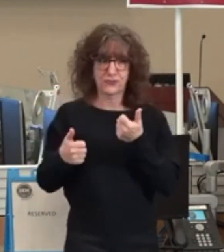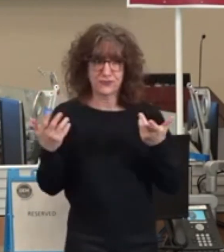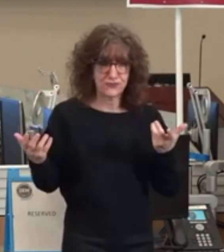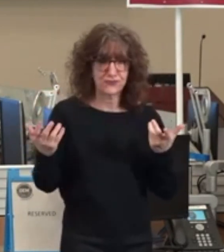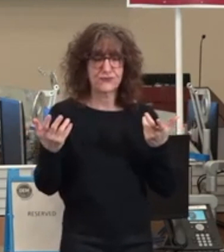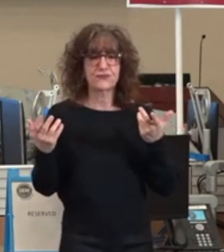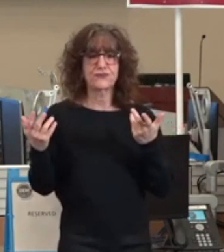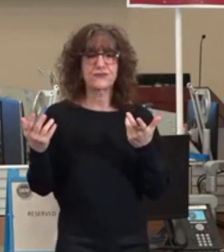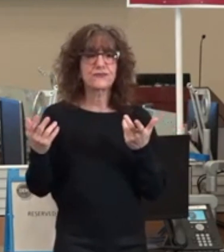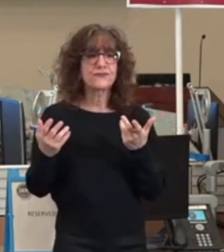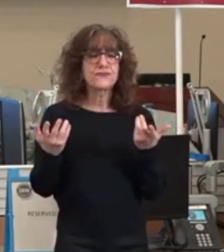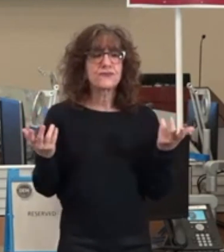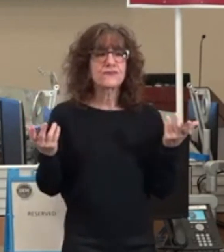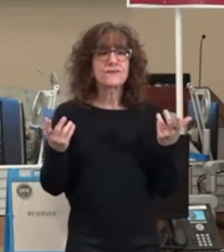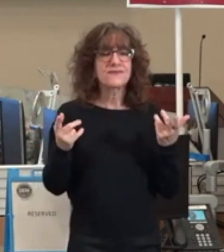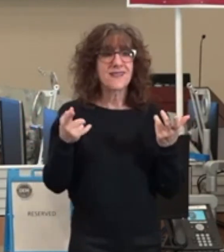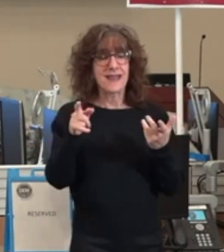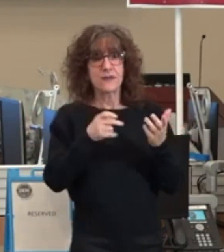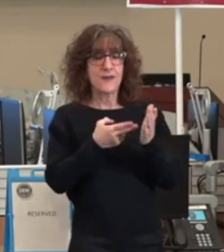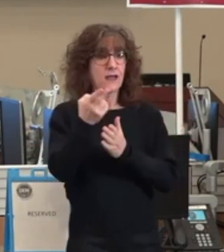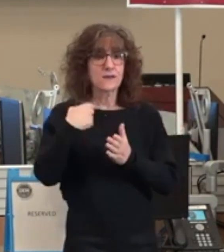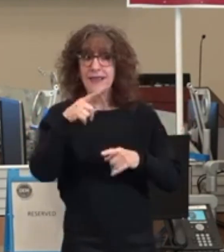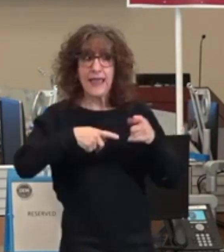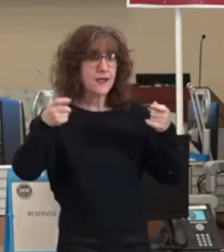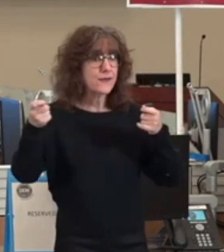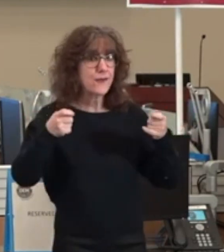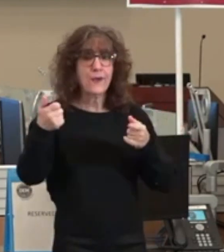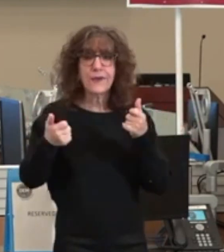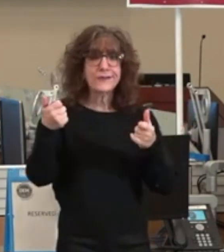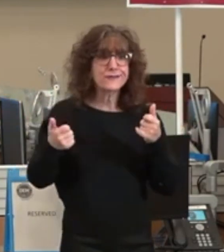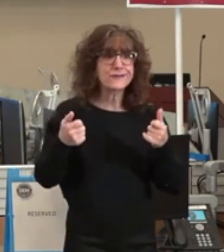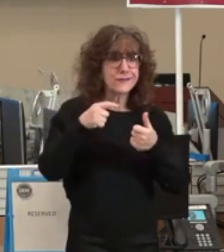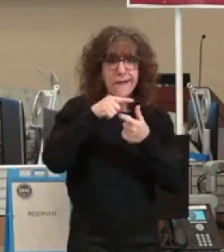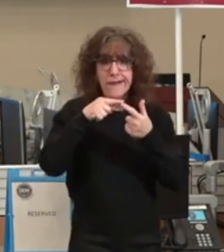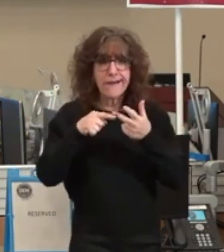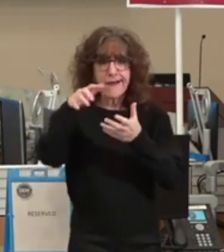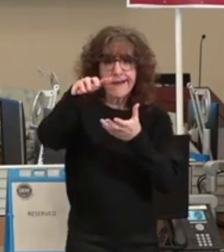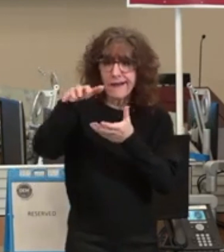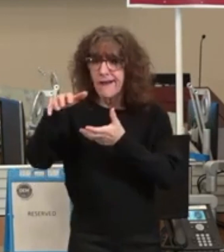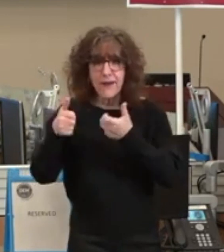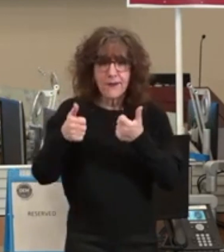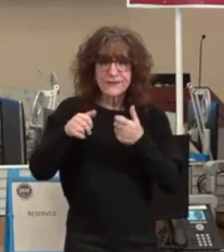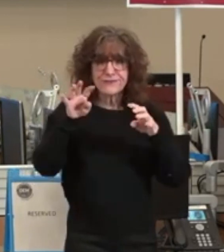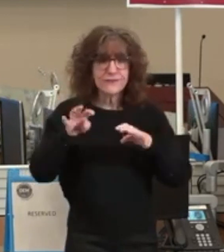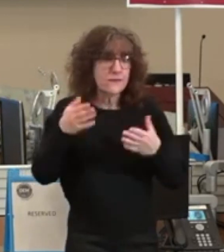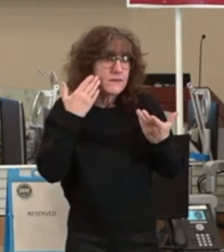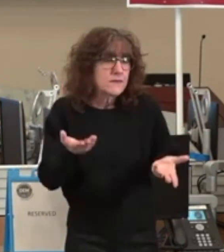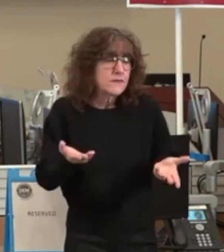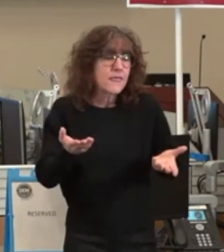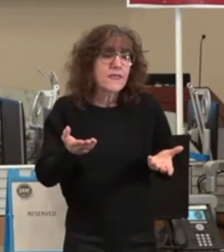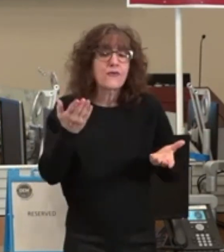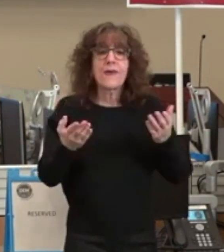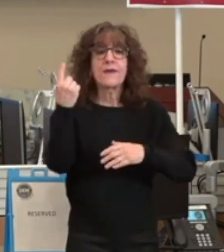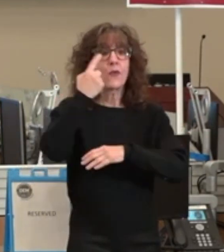need to level with you about that as well, is that we don't control which kind of vaccine we get from day to day. So on any given